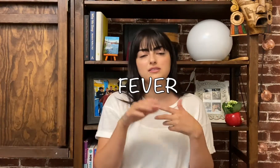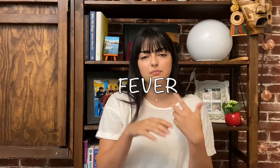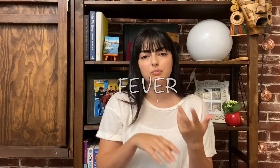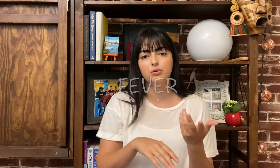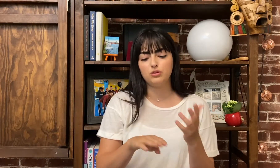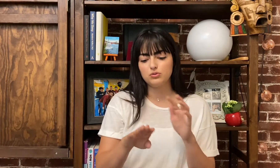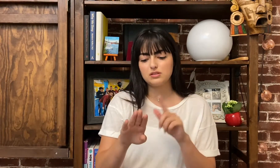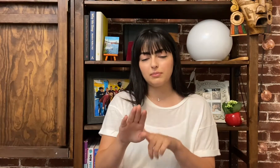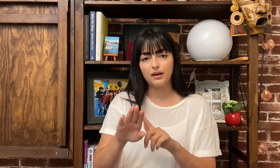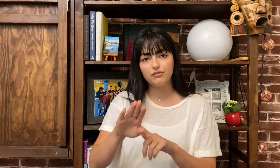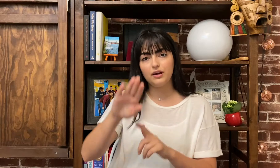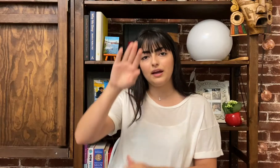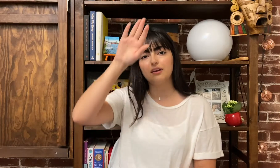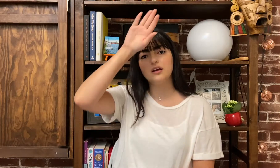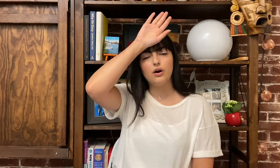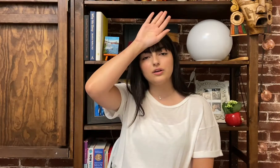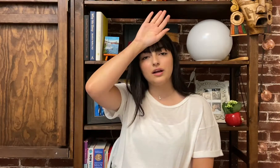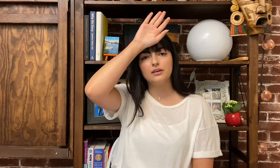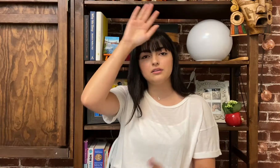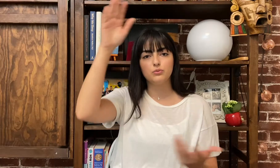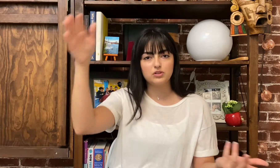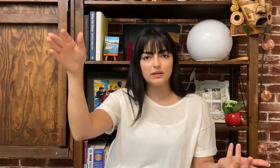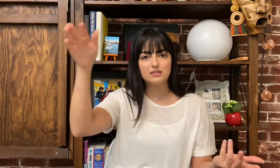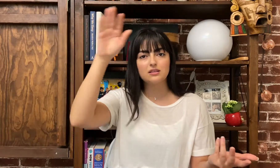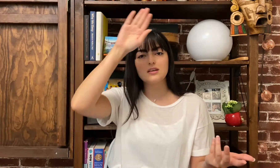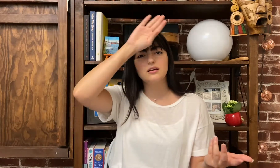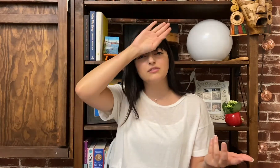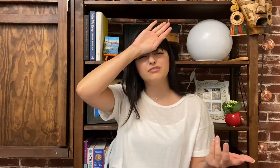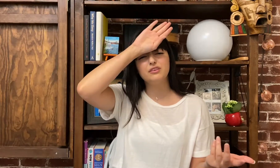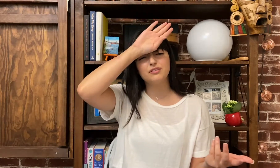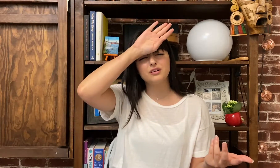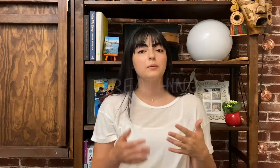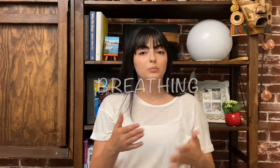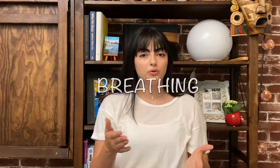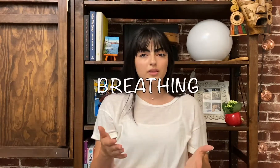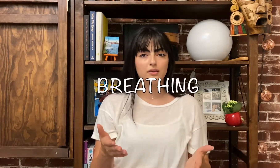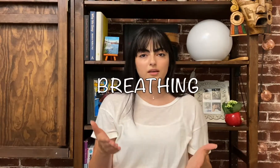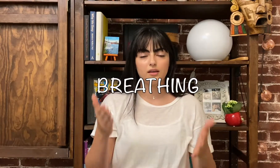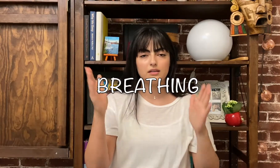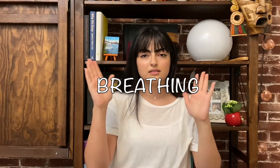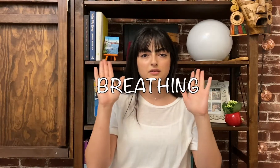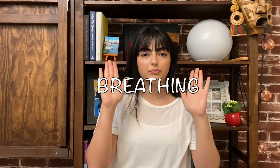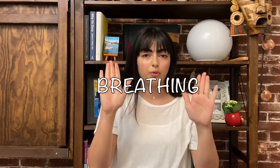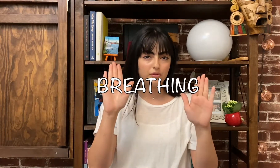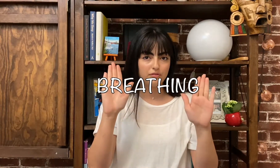people use the back of your hand on your head, which makes sense. Fever. Breathing is both of your